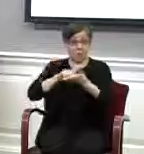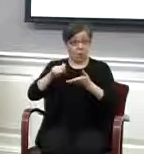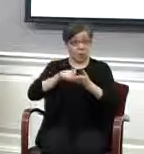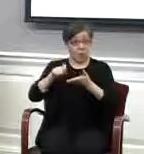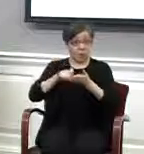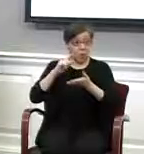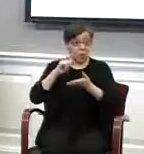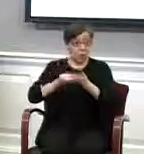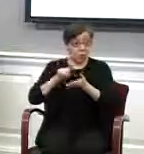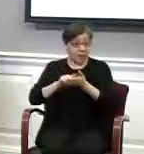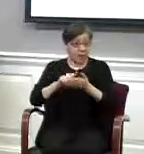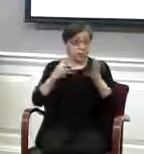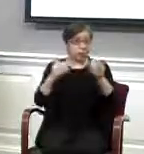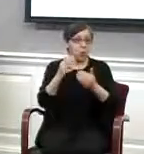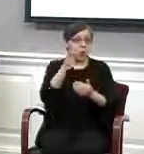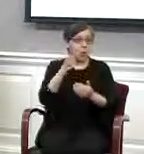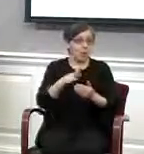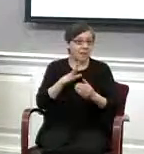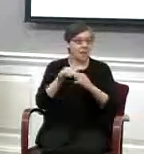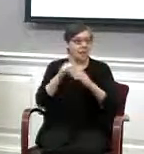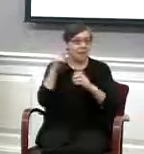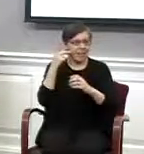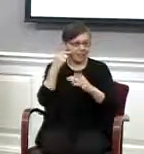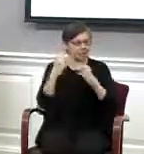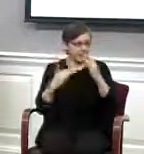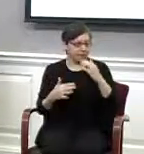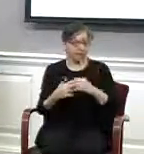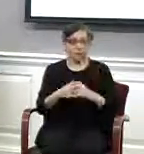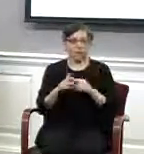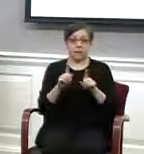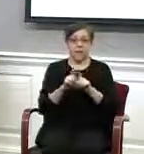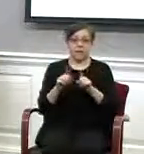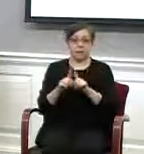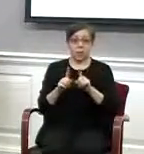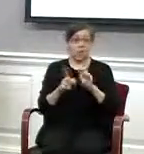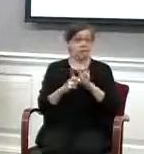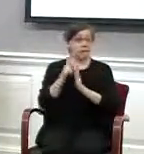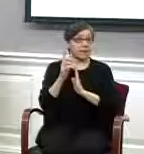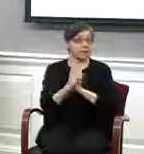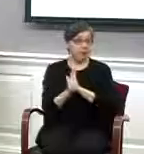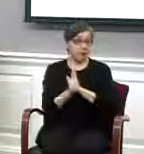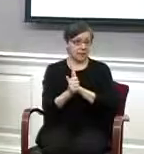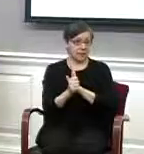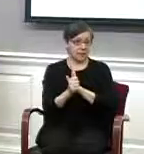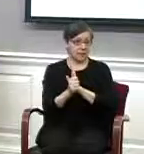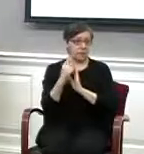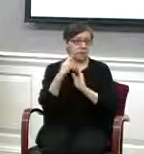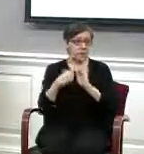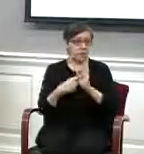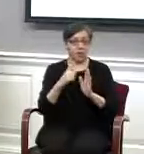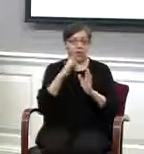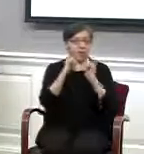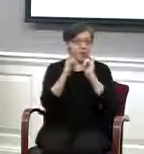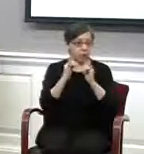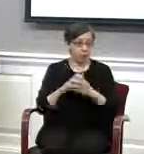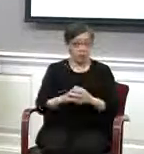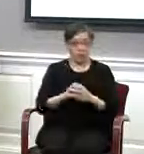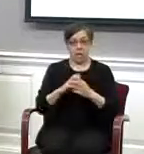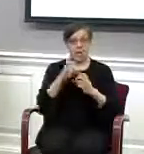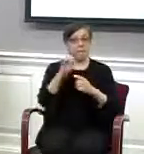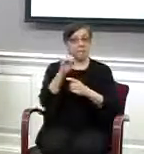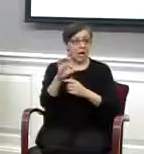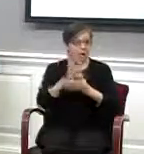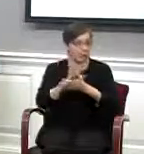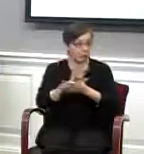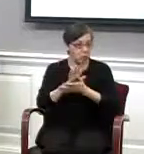and women in politics and so on. They also do this through skill development, the interviewing, textual analysis, documentary